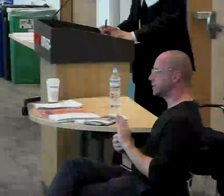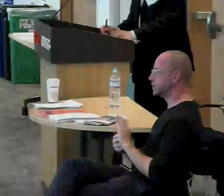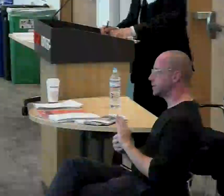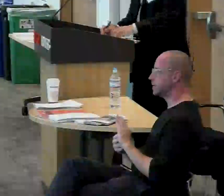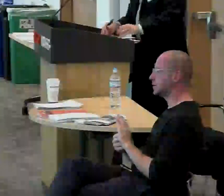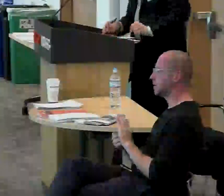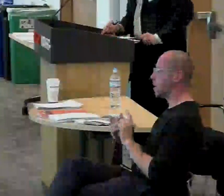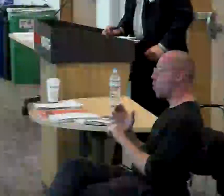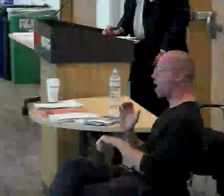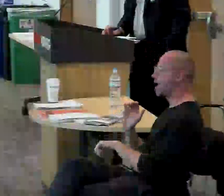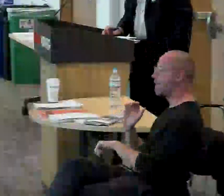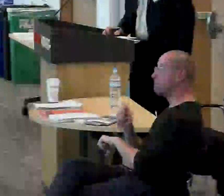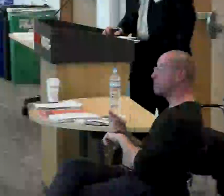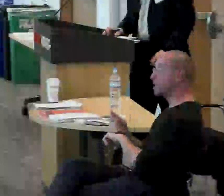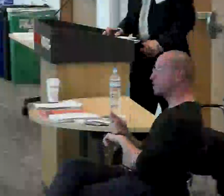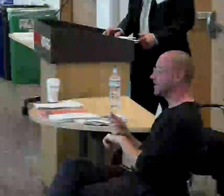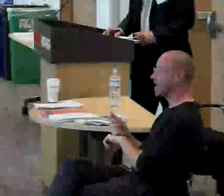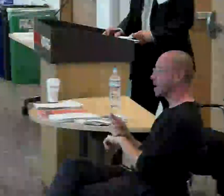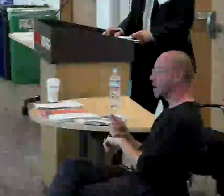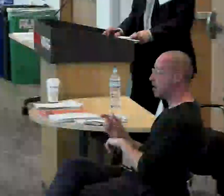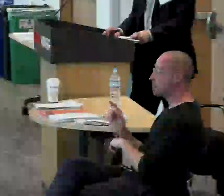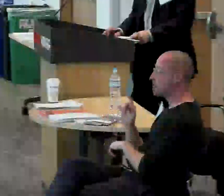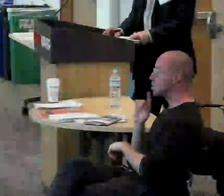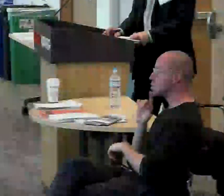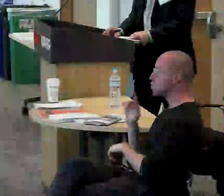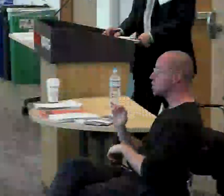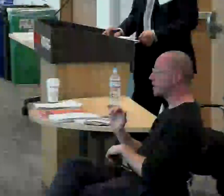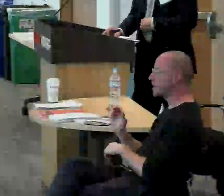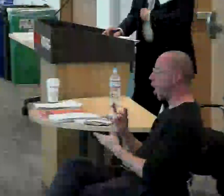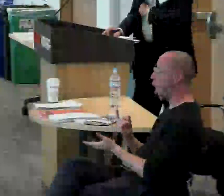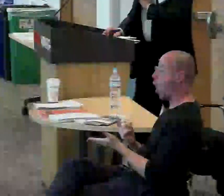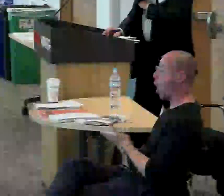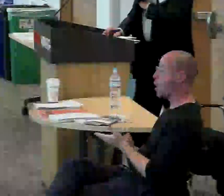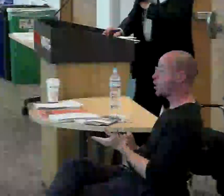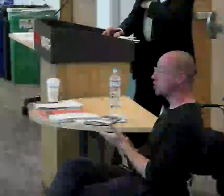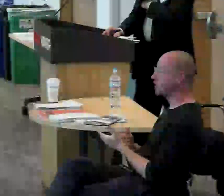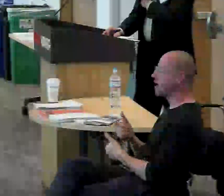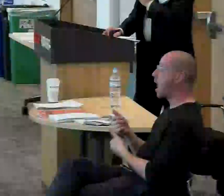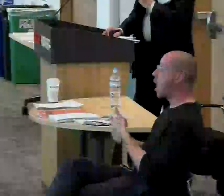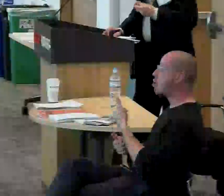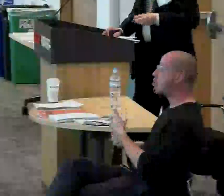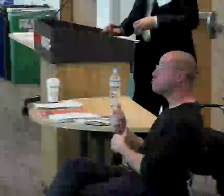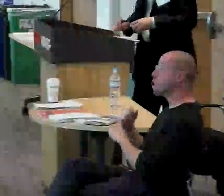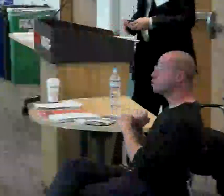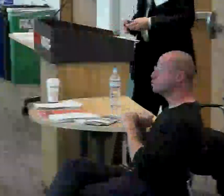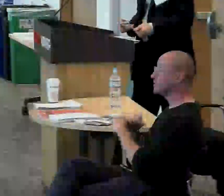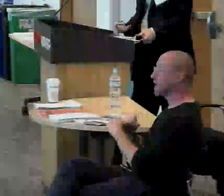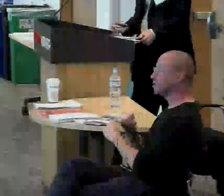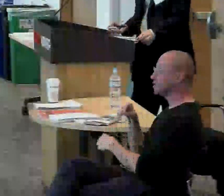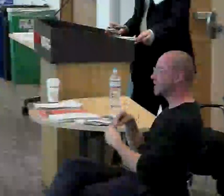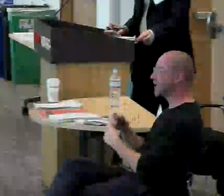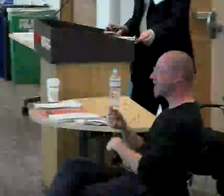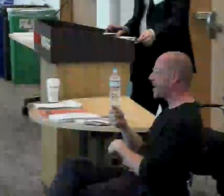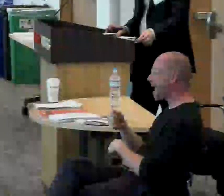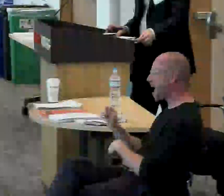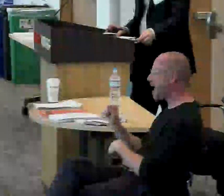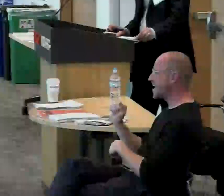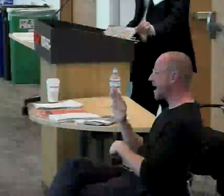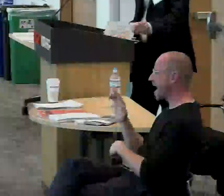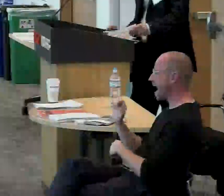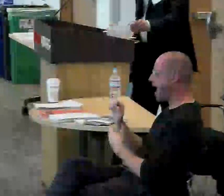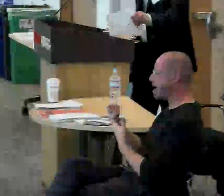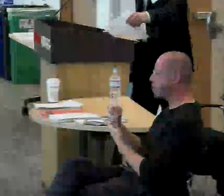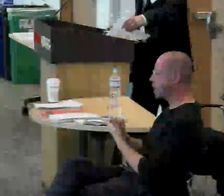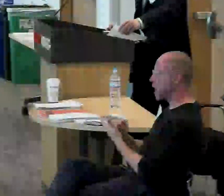what is arguably sort of the most protections into any ABLE account, certainly that